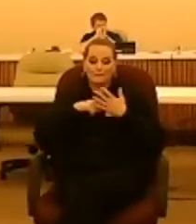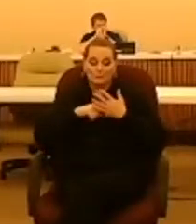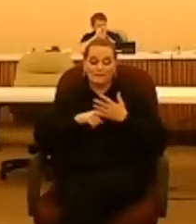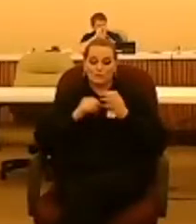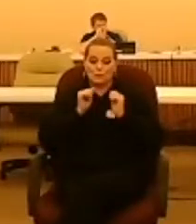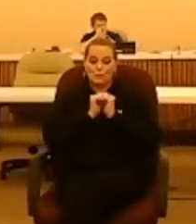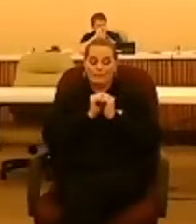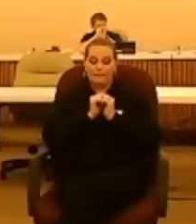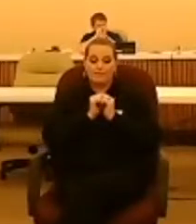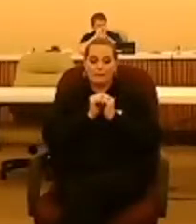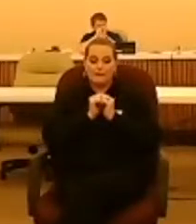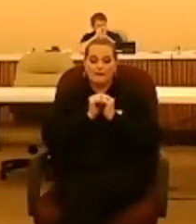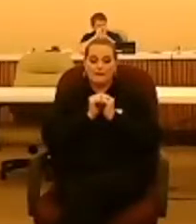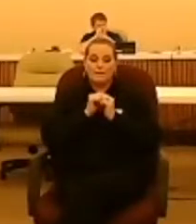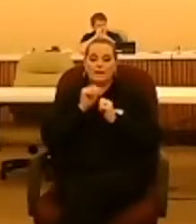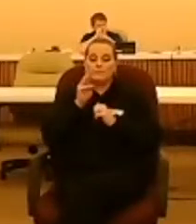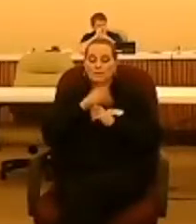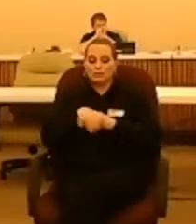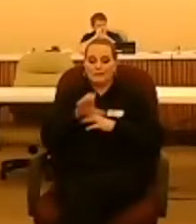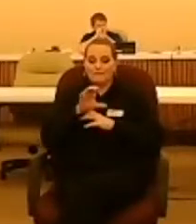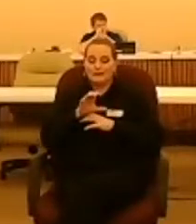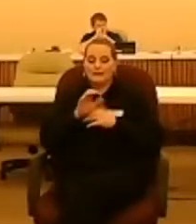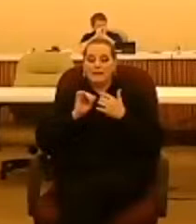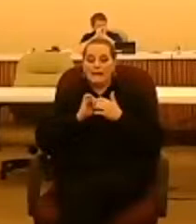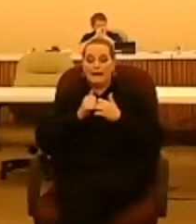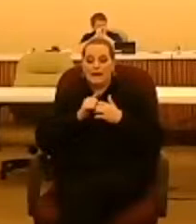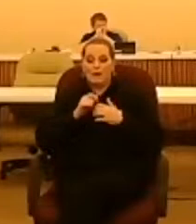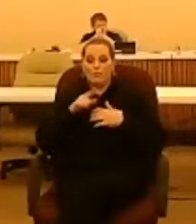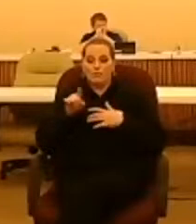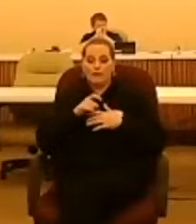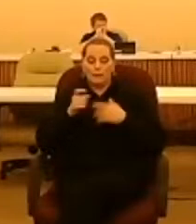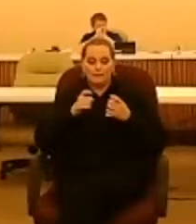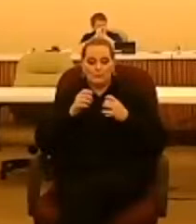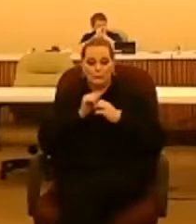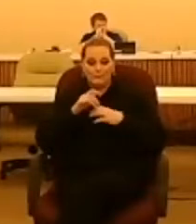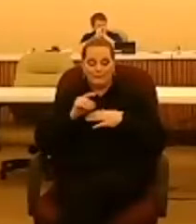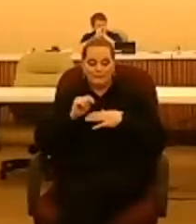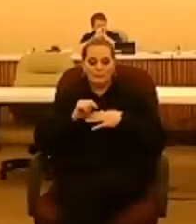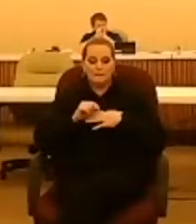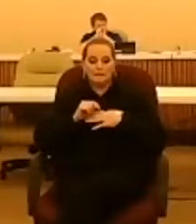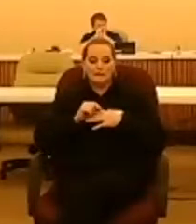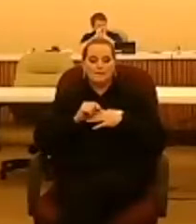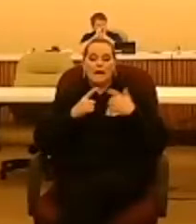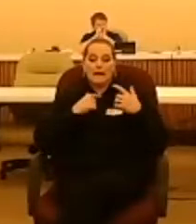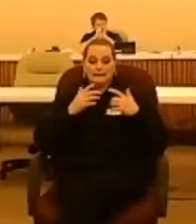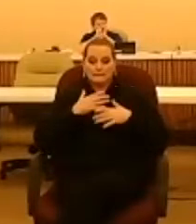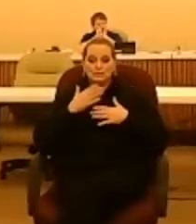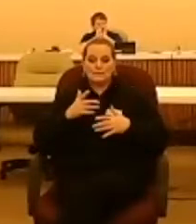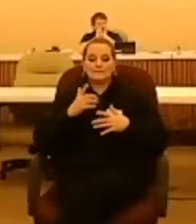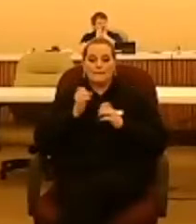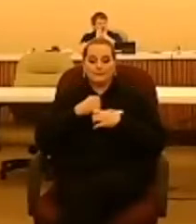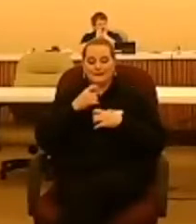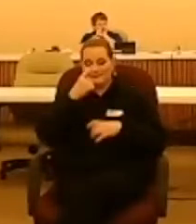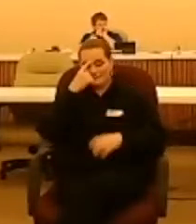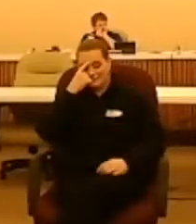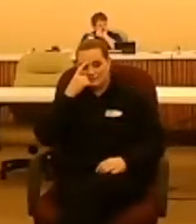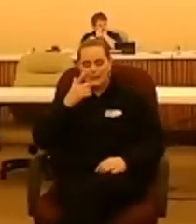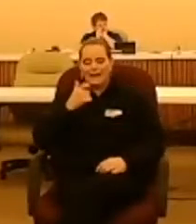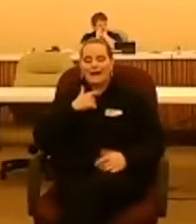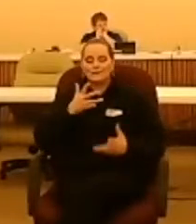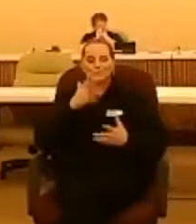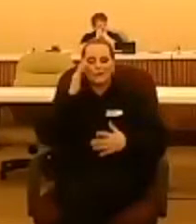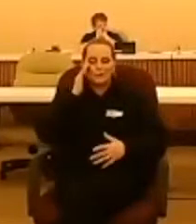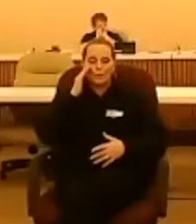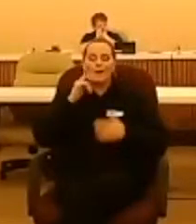with the county in terms of how they might deal with this. I actually would suggest that does make sense. I just want to know